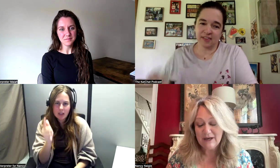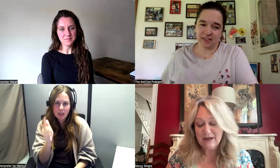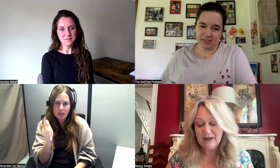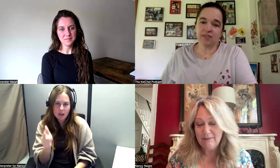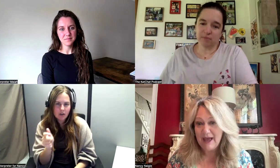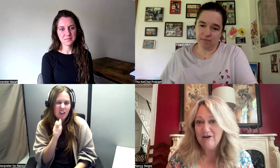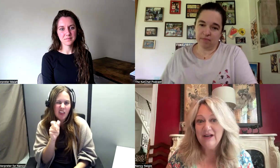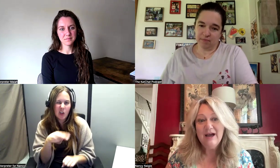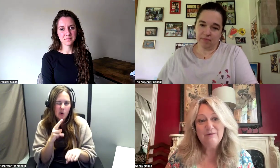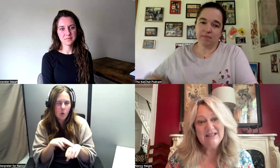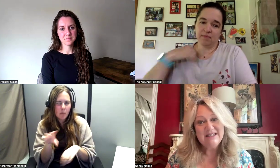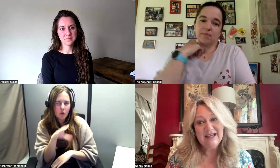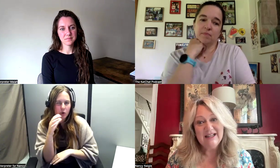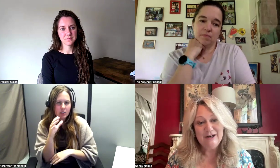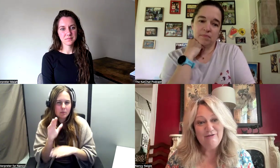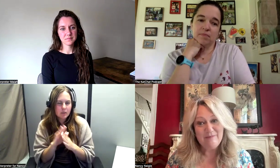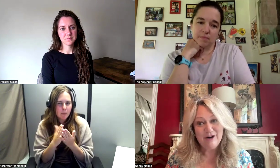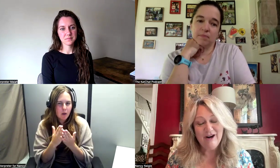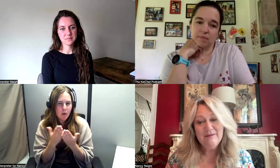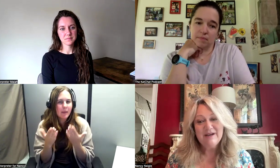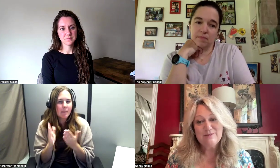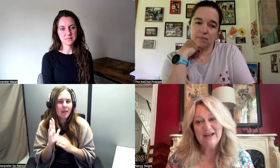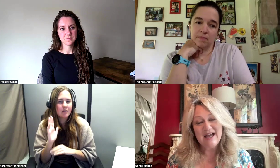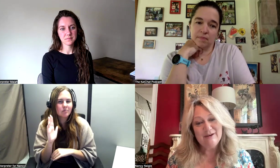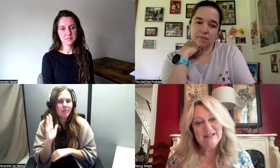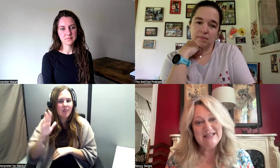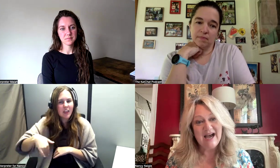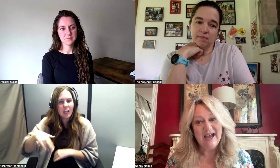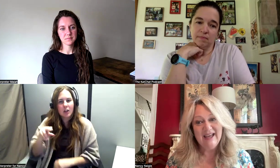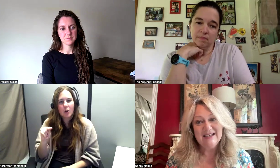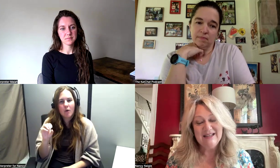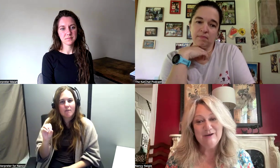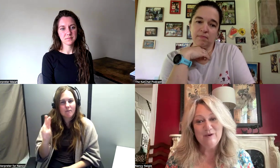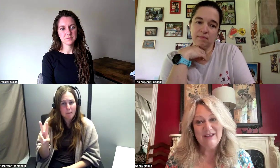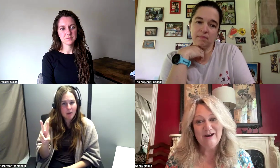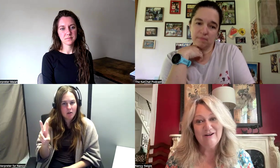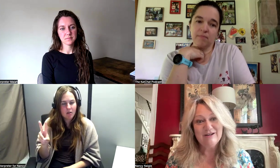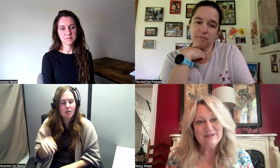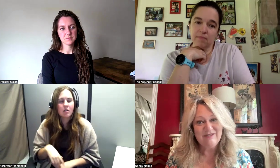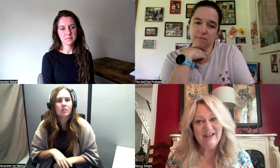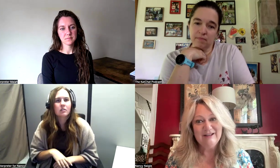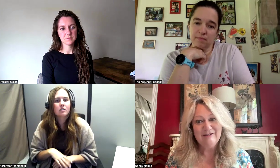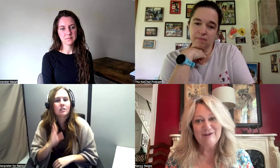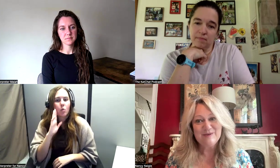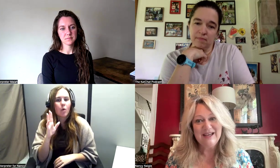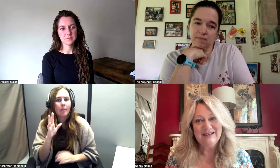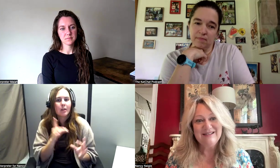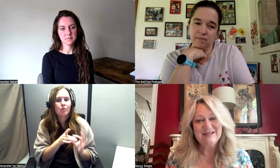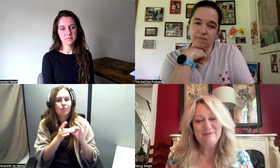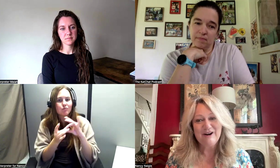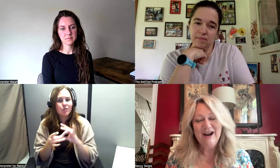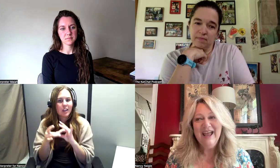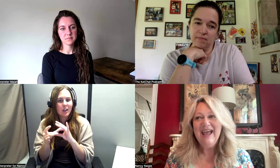book would come out. I'm releasing it in late November because we're going to kind of really tie it in with their Christmas event that first weekend